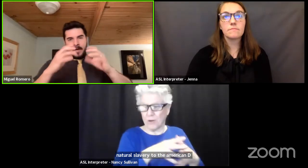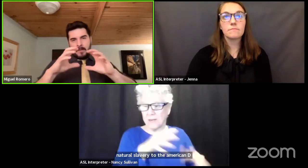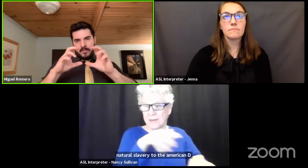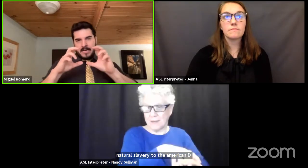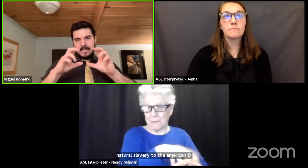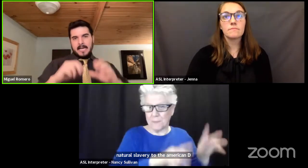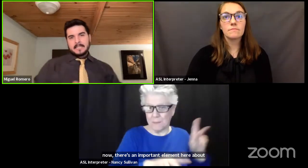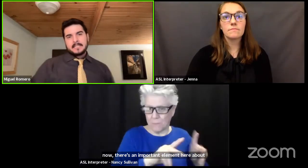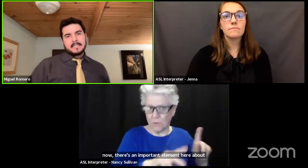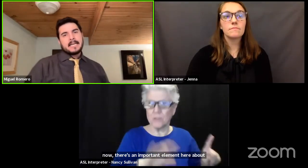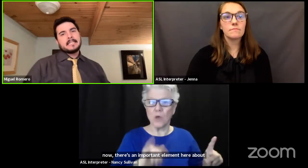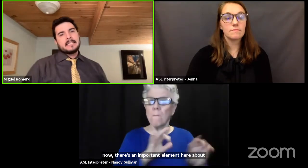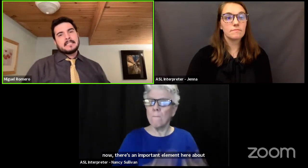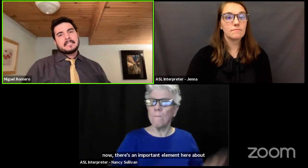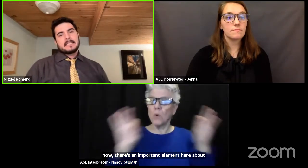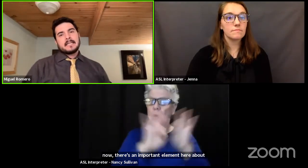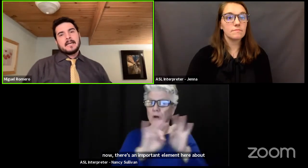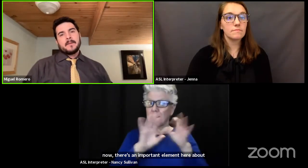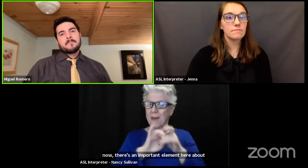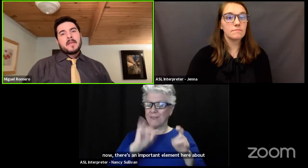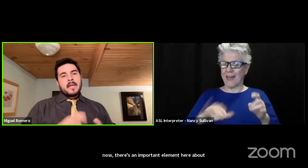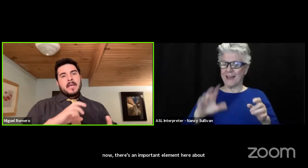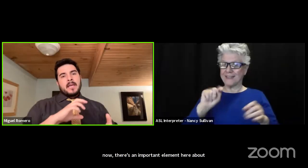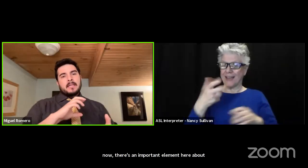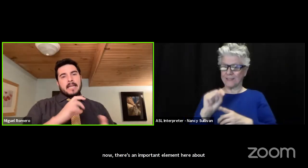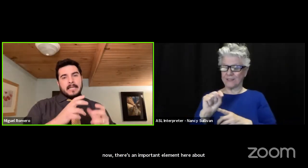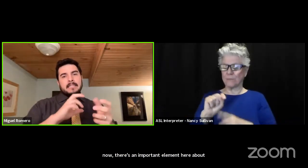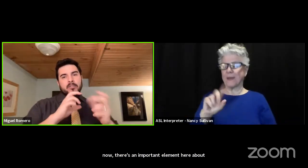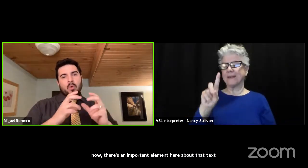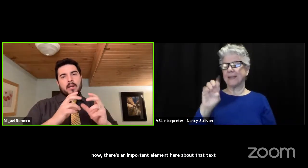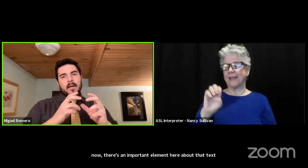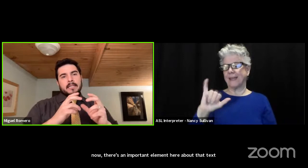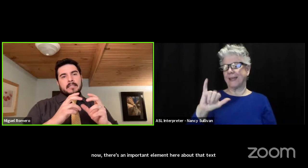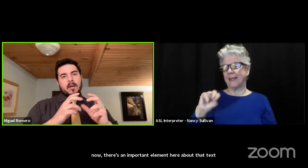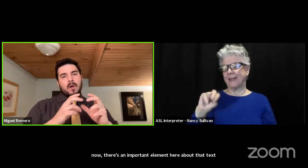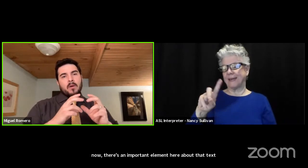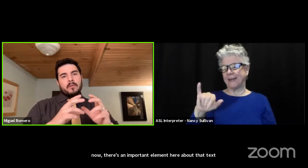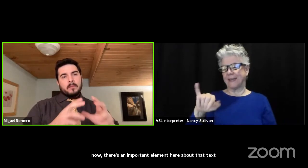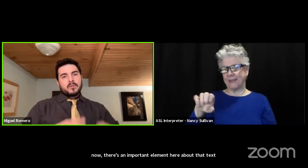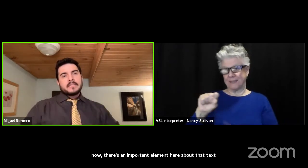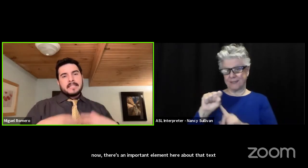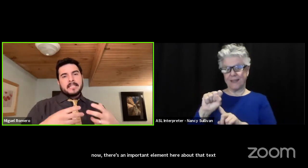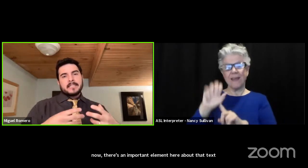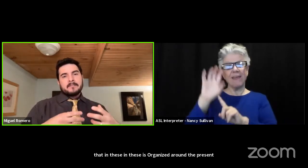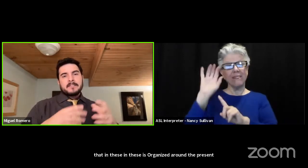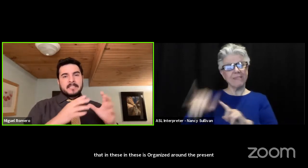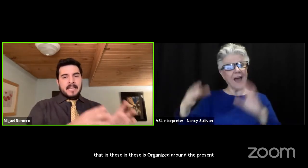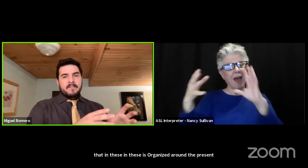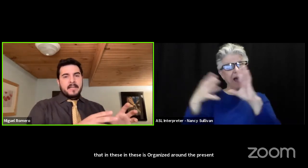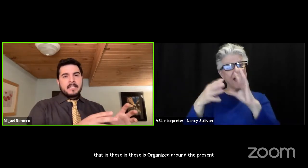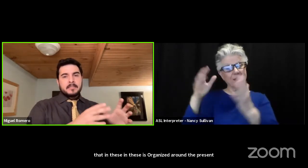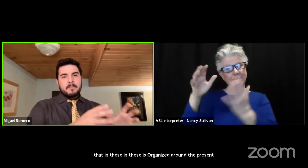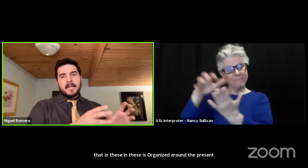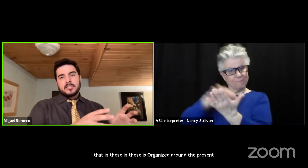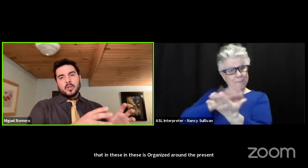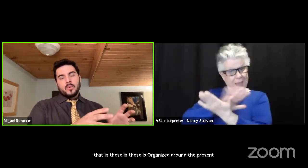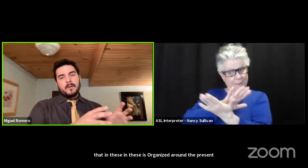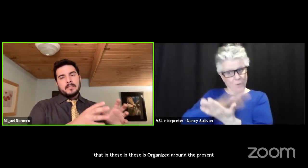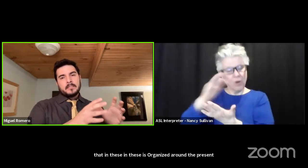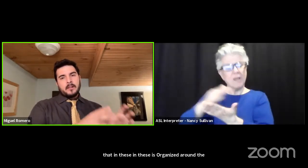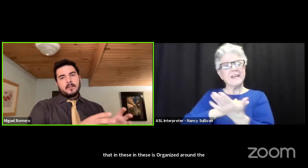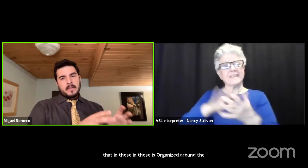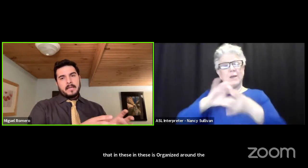here about that text, De Indies. De Indies is organized around the presentation of seven